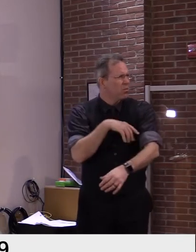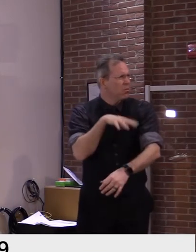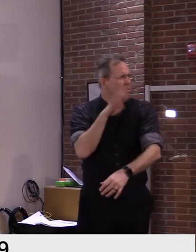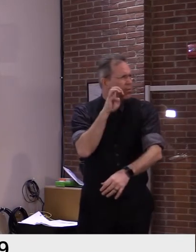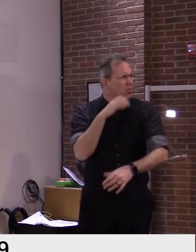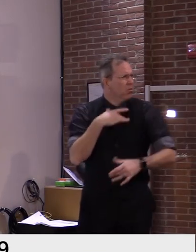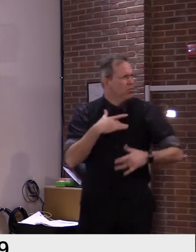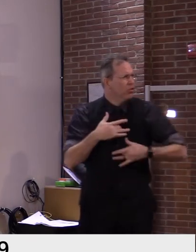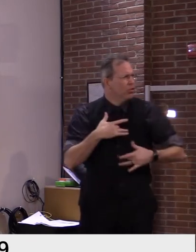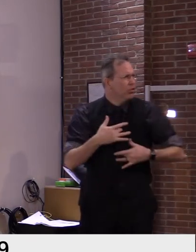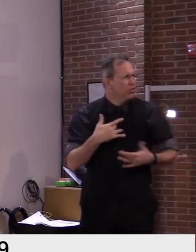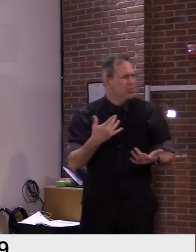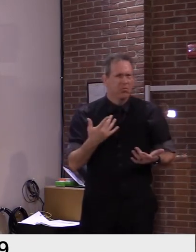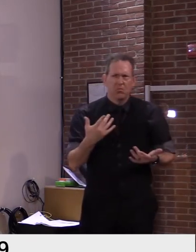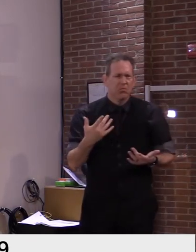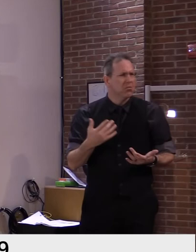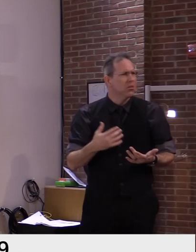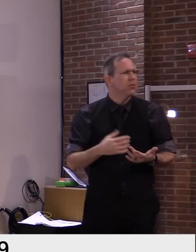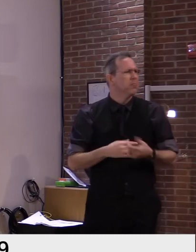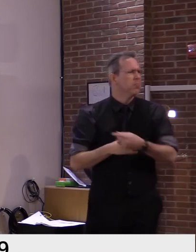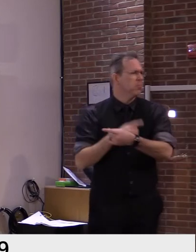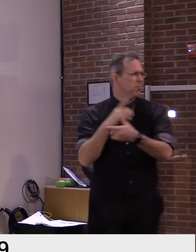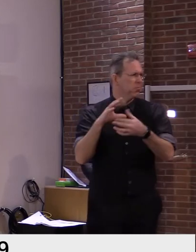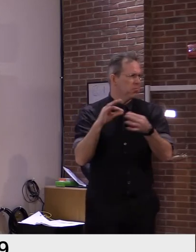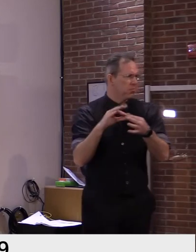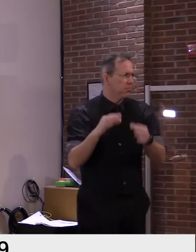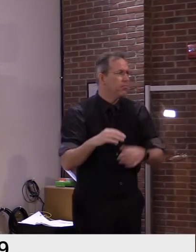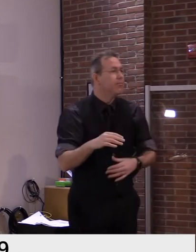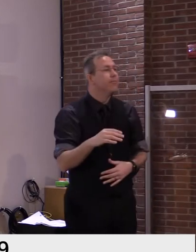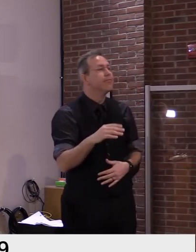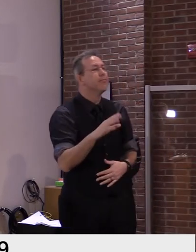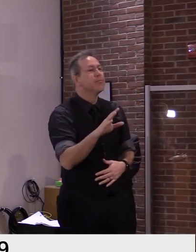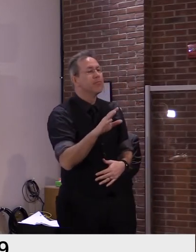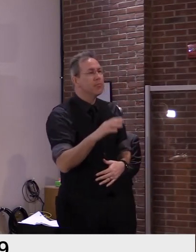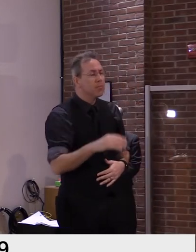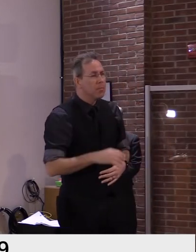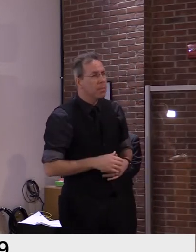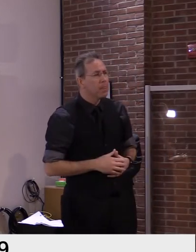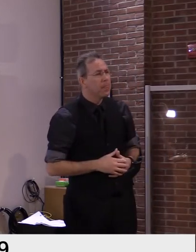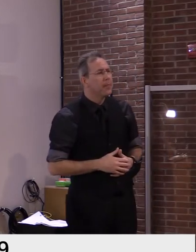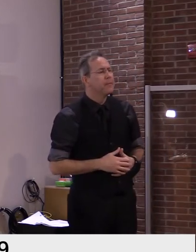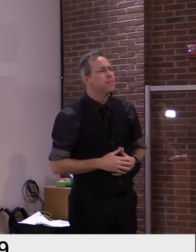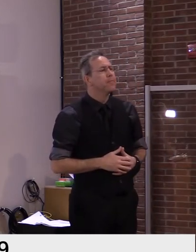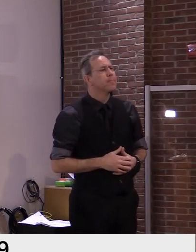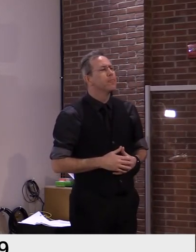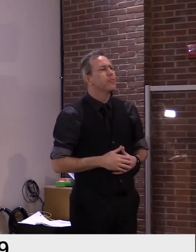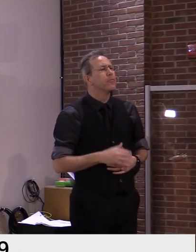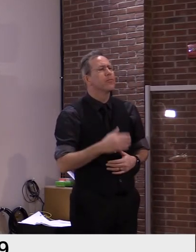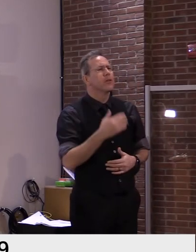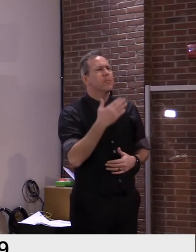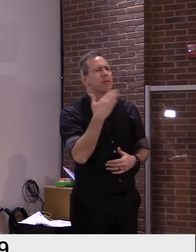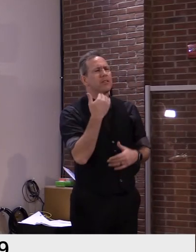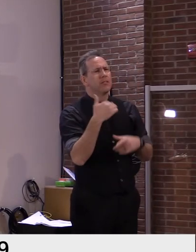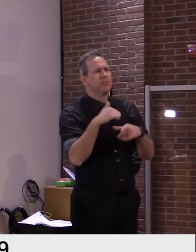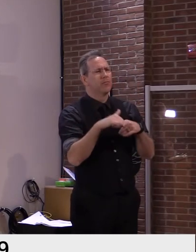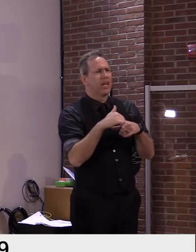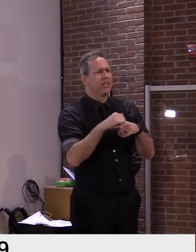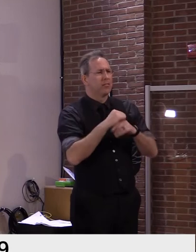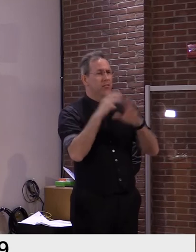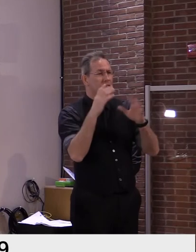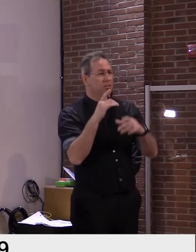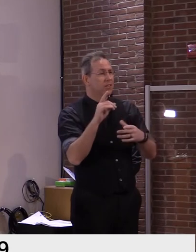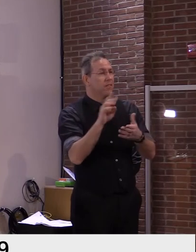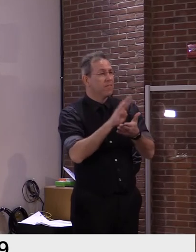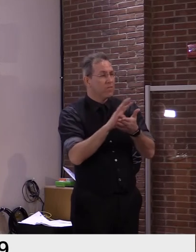the best of all worlds, it'd be best if you do the 3-week one at 3 weeks and the 4-week one at 4 weeks, but the messaging really all along has